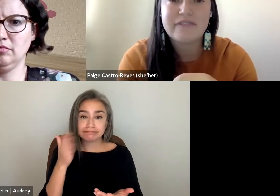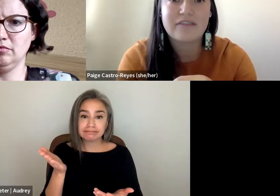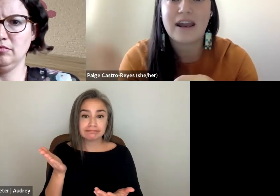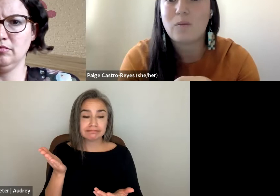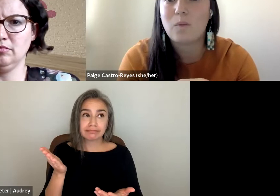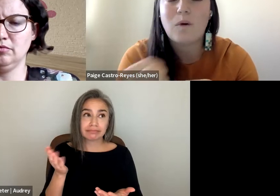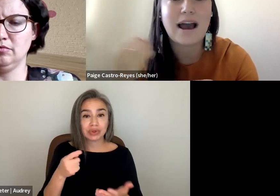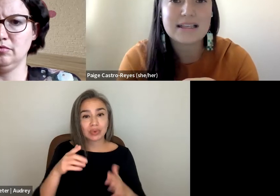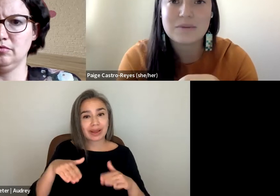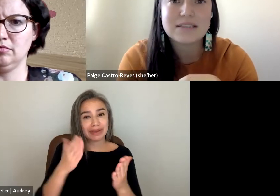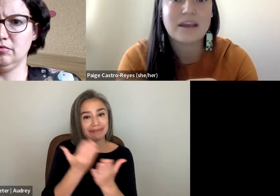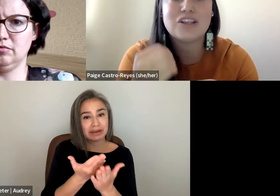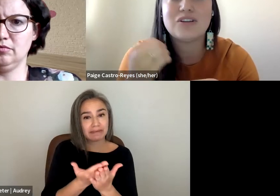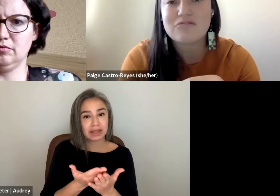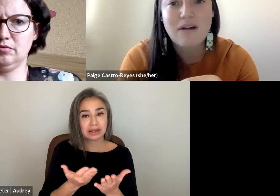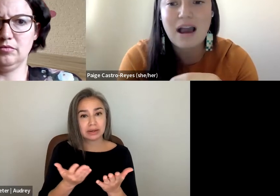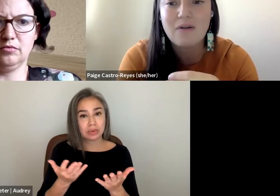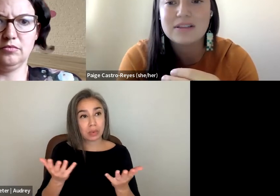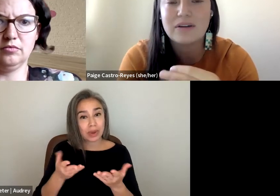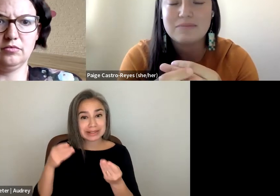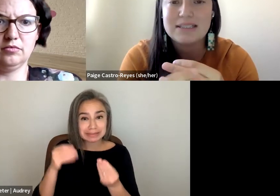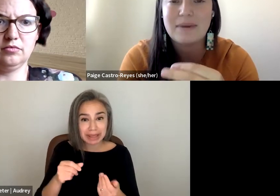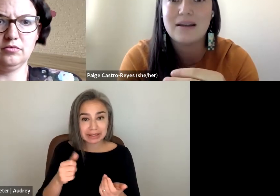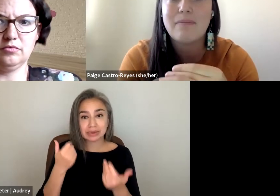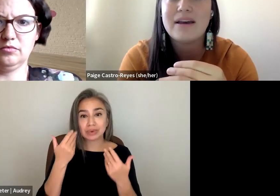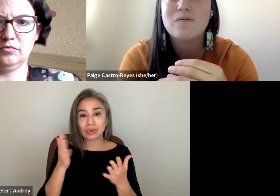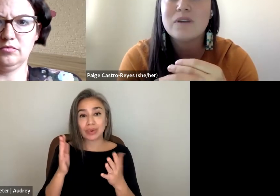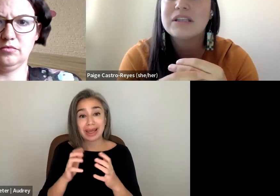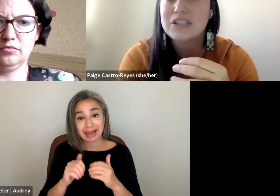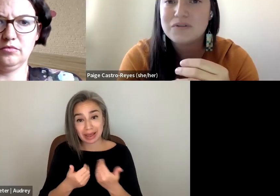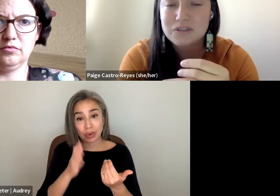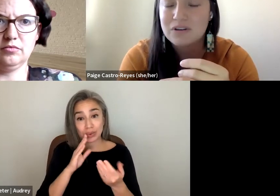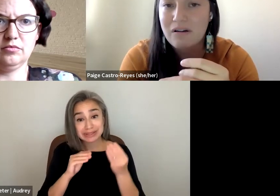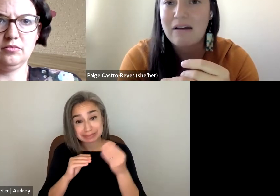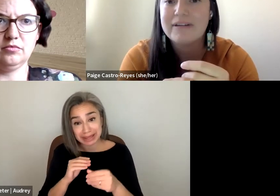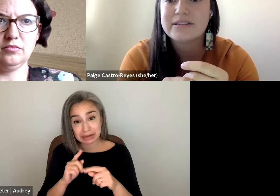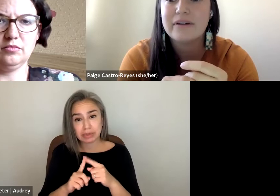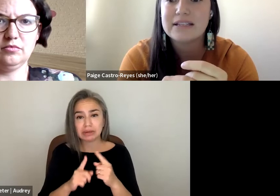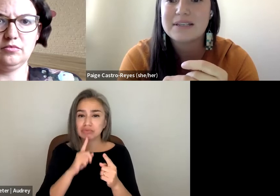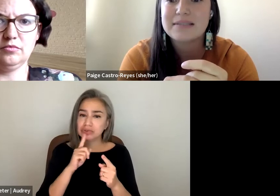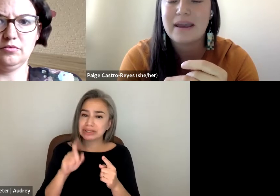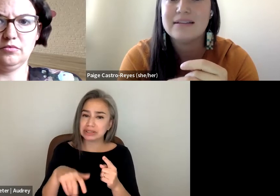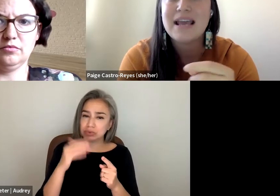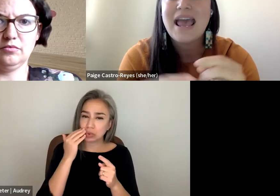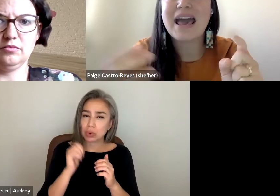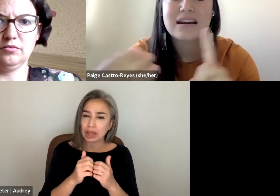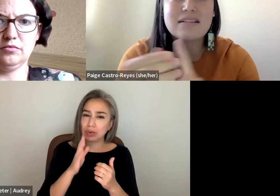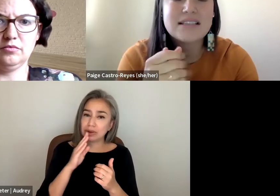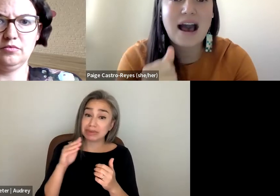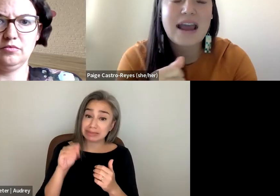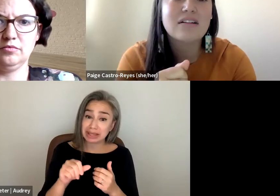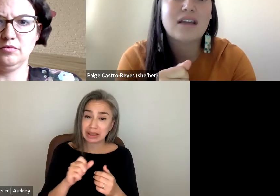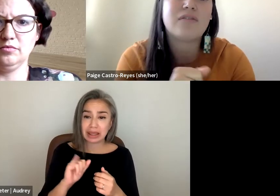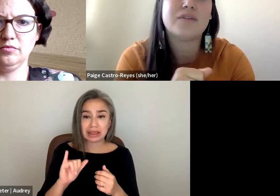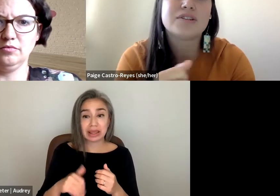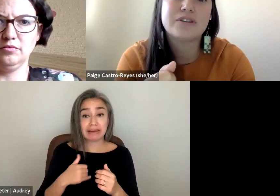just haven't verified what has been spent. You don't know how it's going to be spent, but really you do know how it's going to be spent. And there